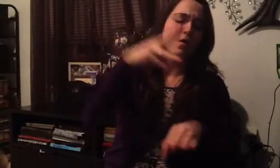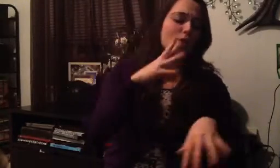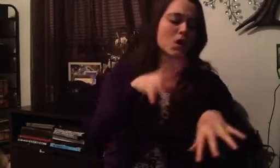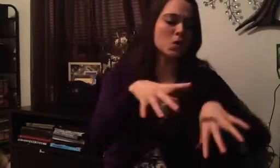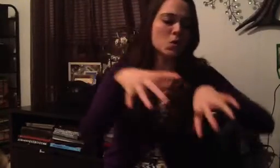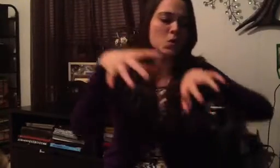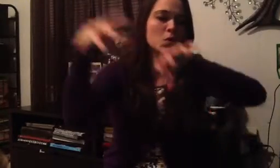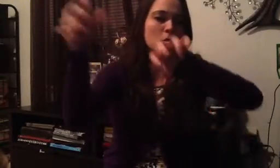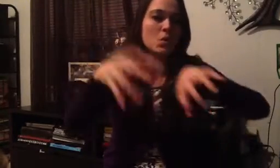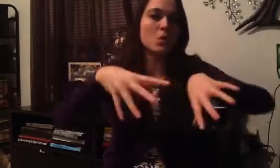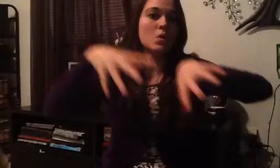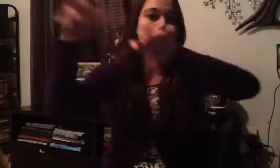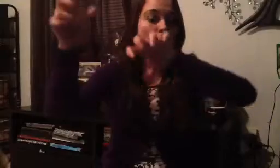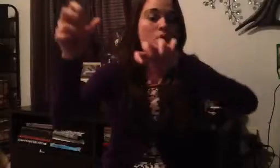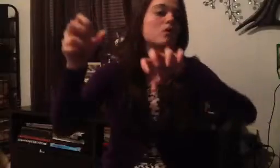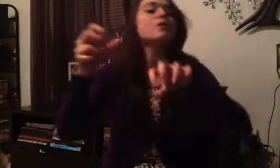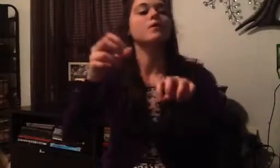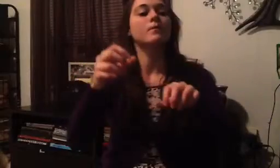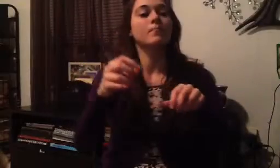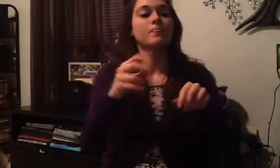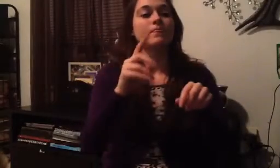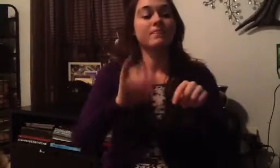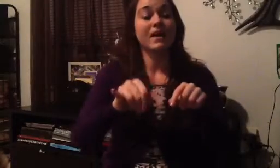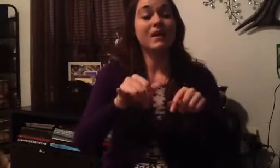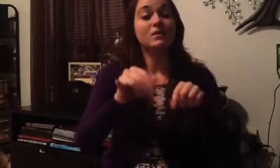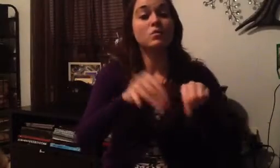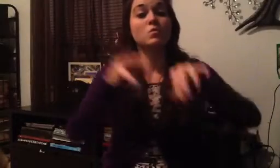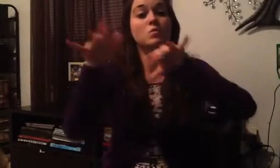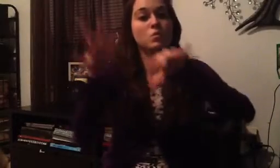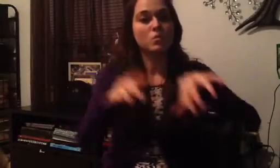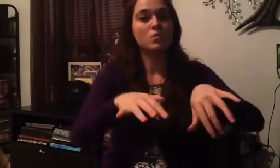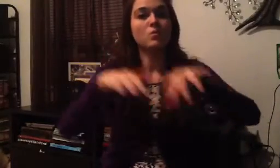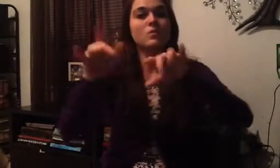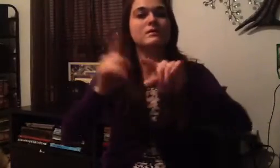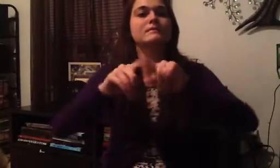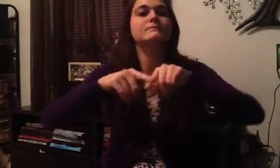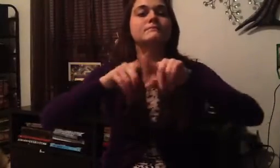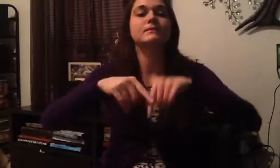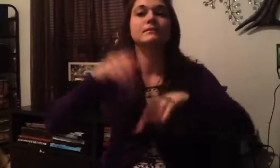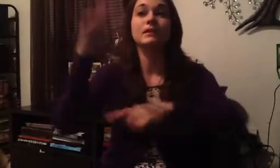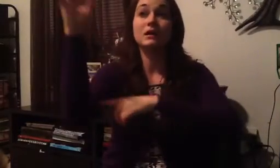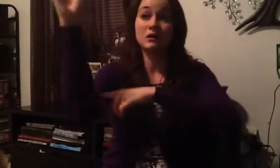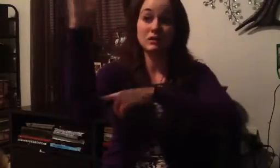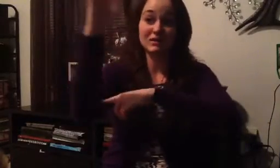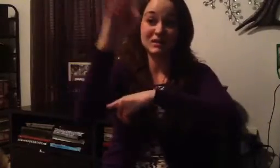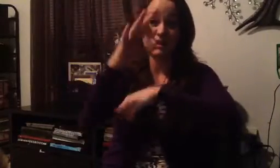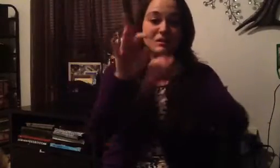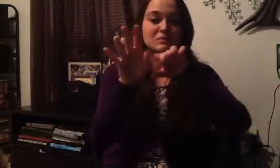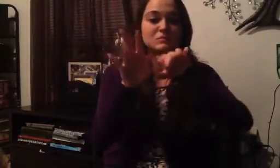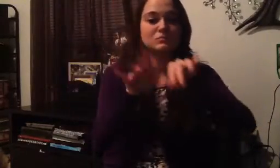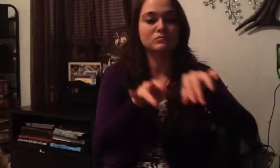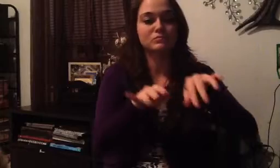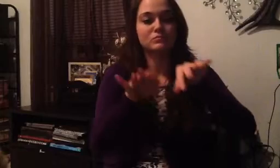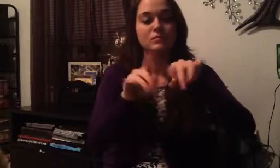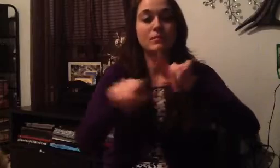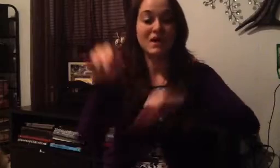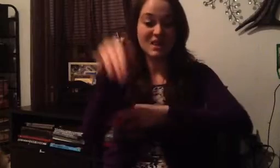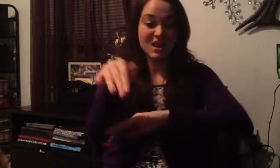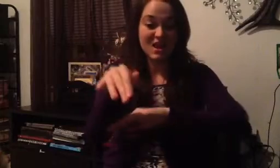of evaporation pulses over land. It speeds up in the day and almost disappears at night. Over the